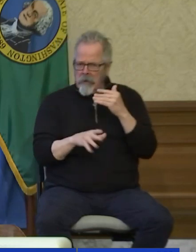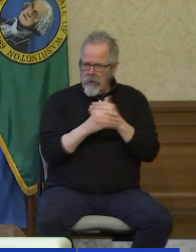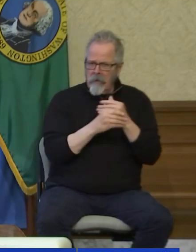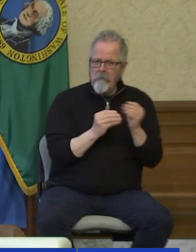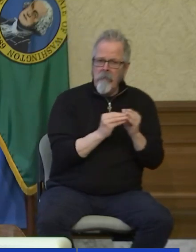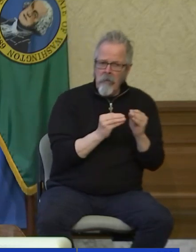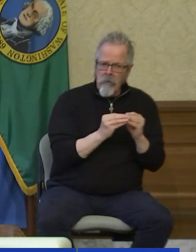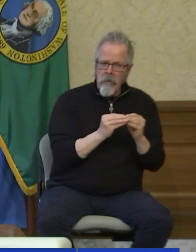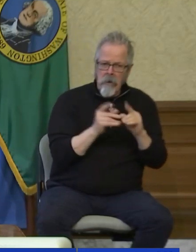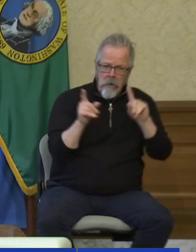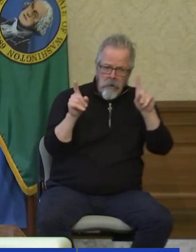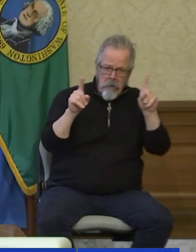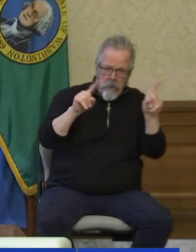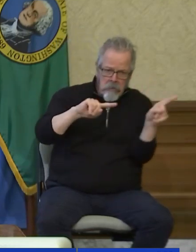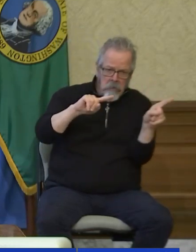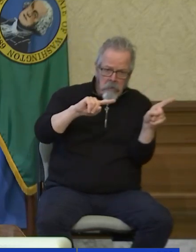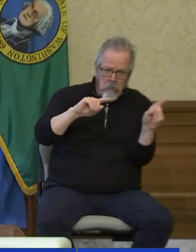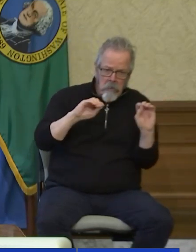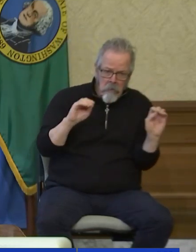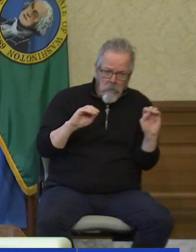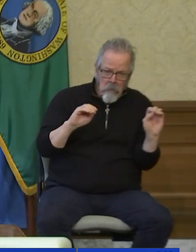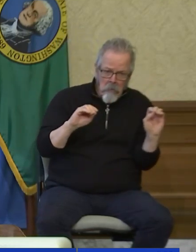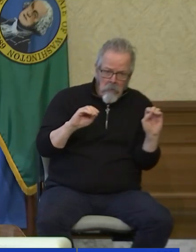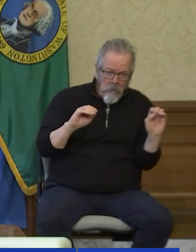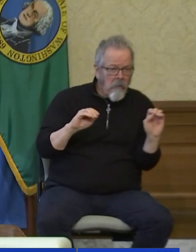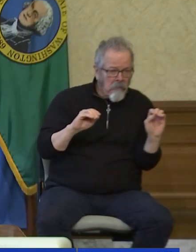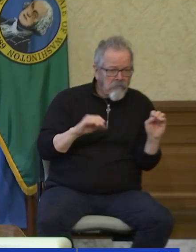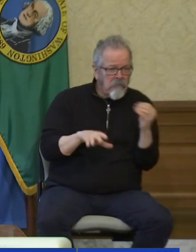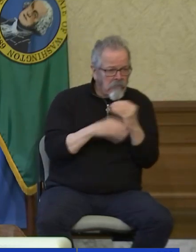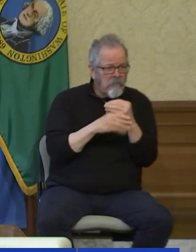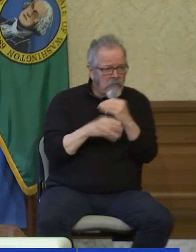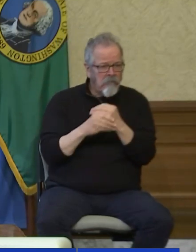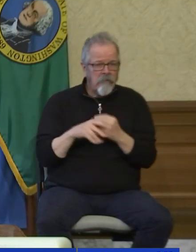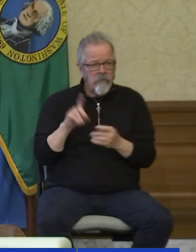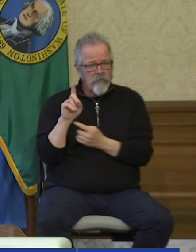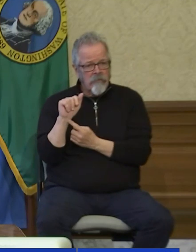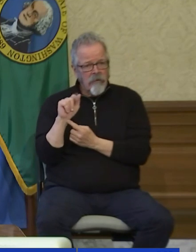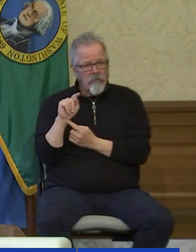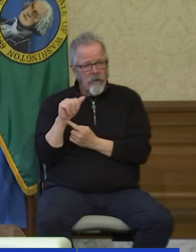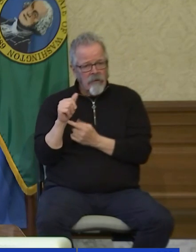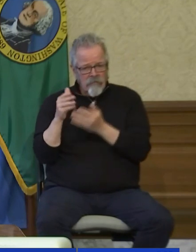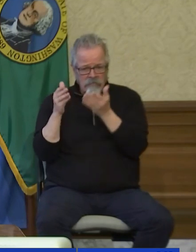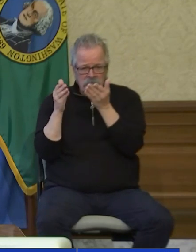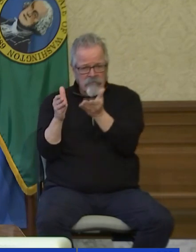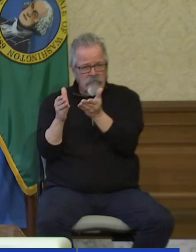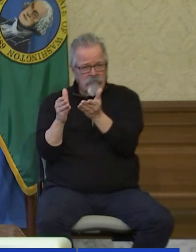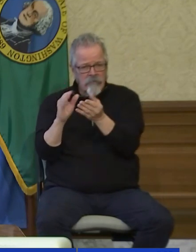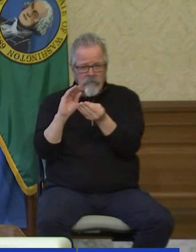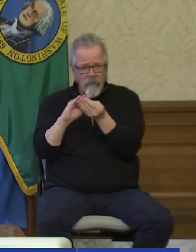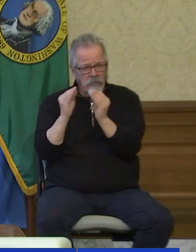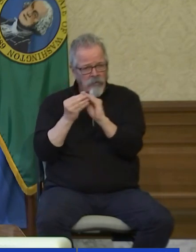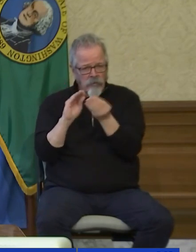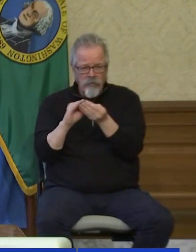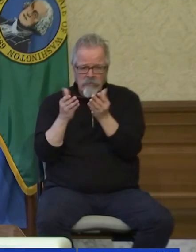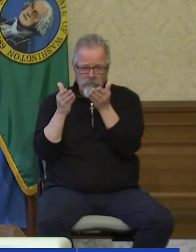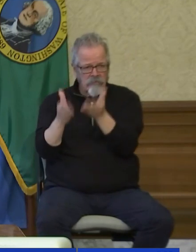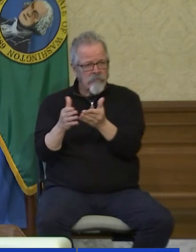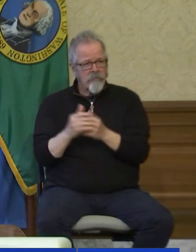looks like at that time. But I do want to note that these 10 counties are quite different from others